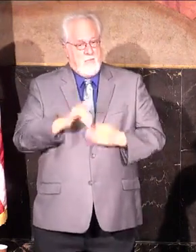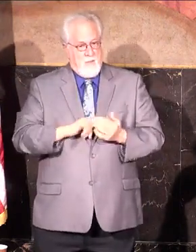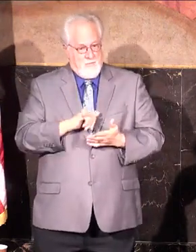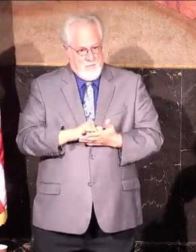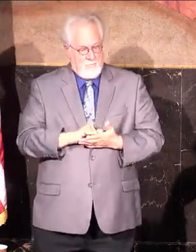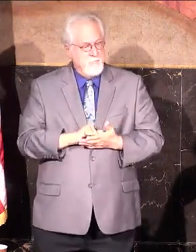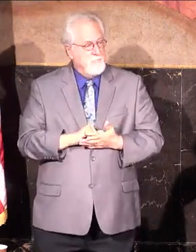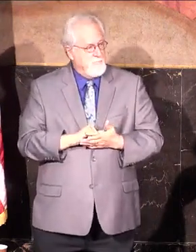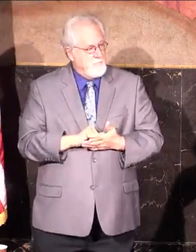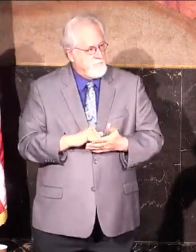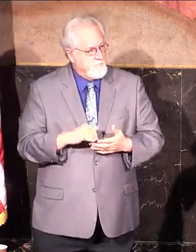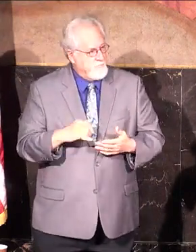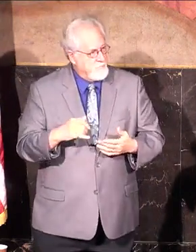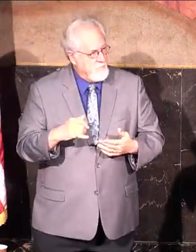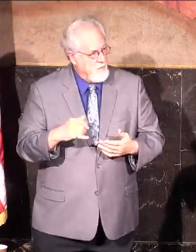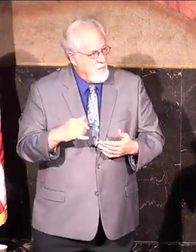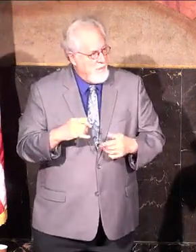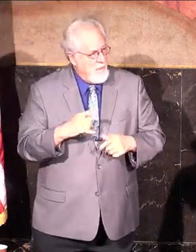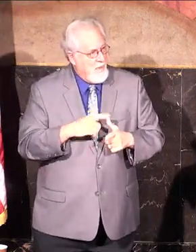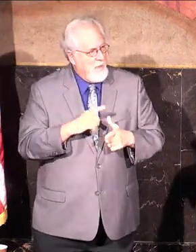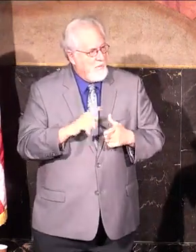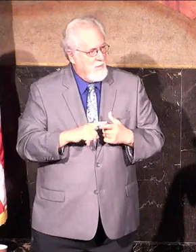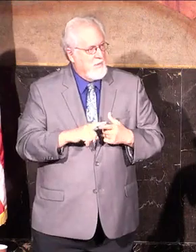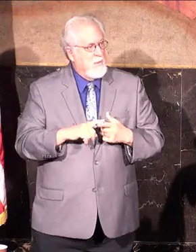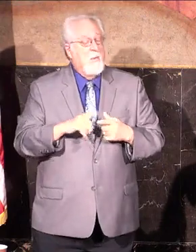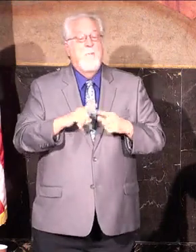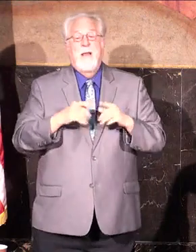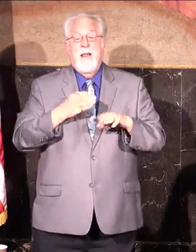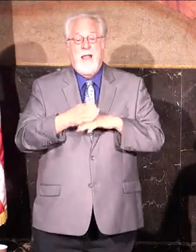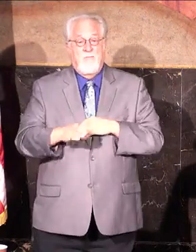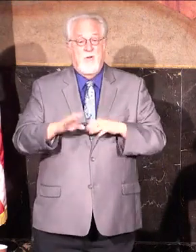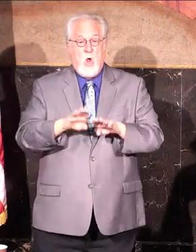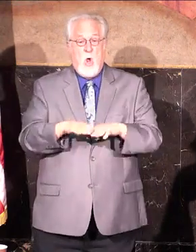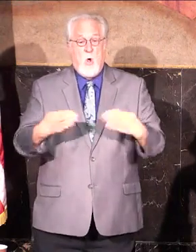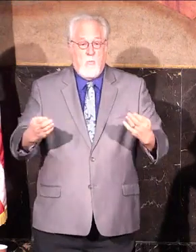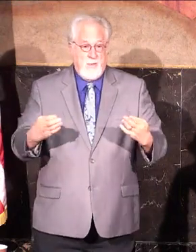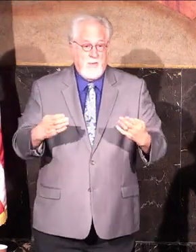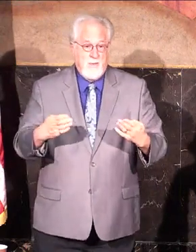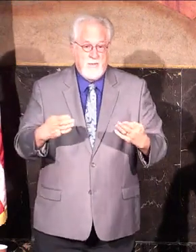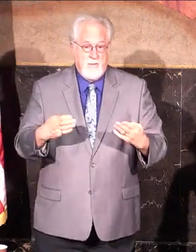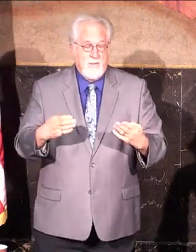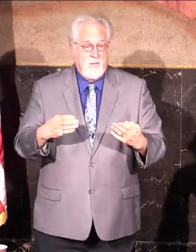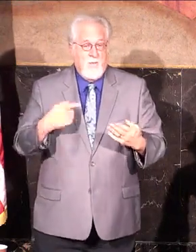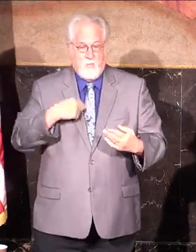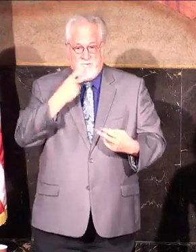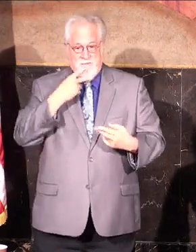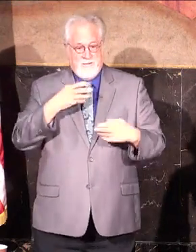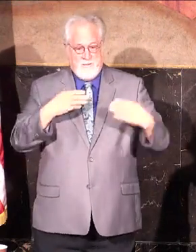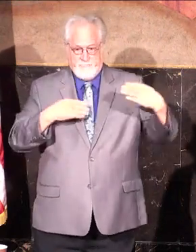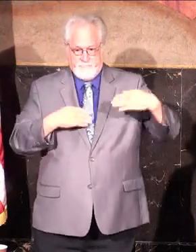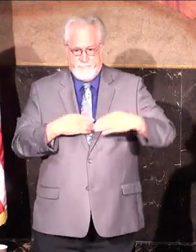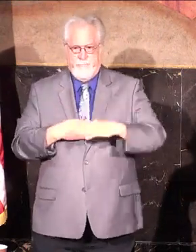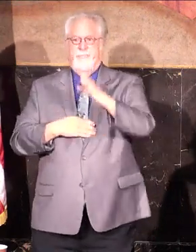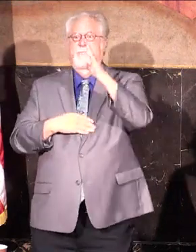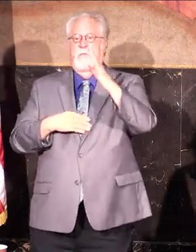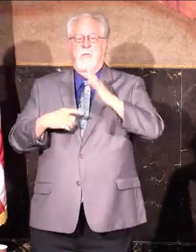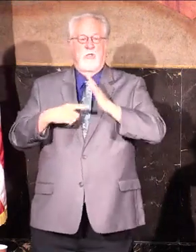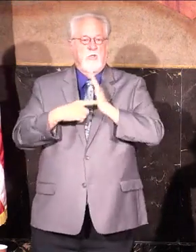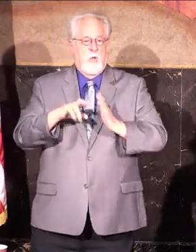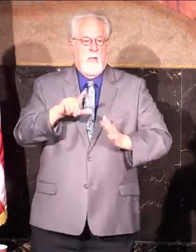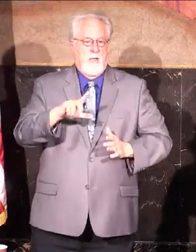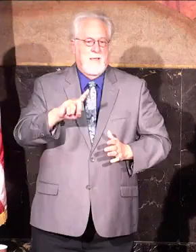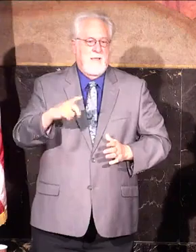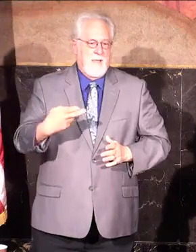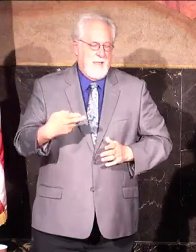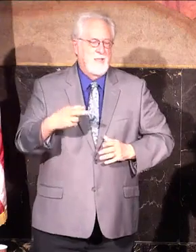NOT values that you probably have heard about were coming down, but after reopening, we of course have seen the resurgence, and that's shown in LDH data, and